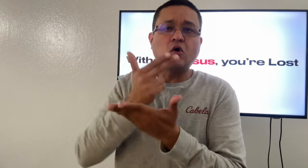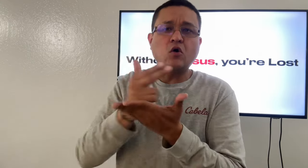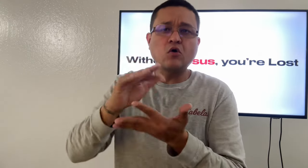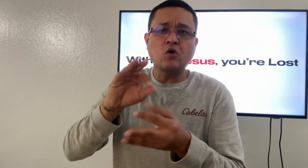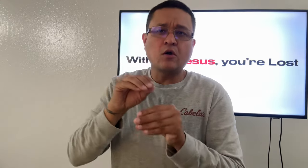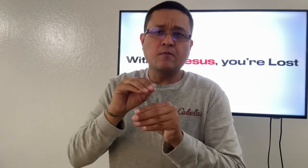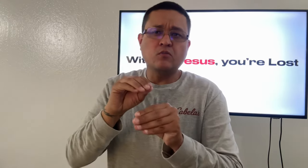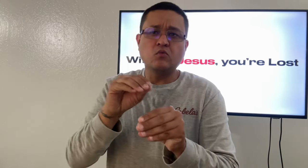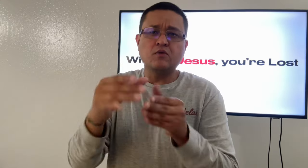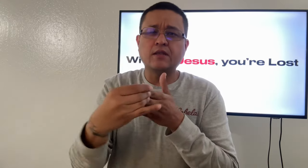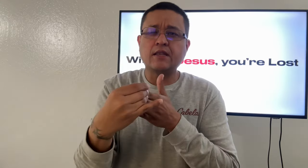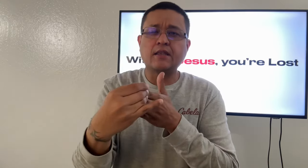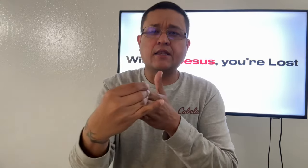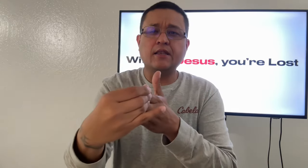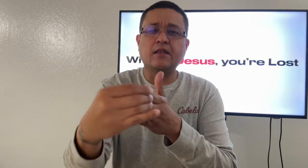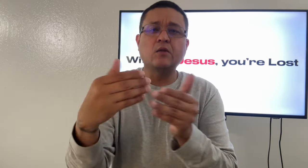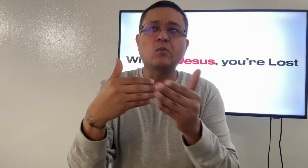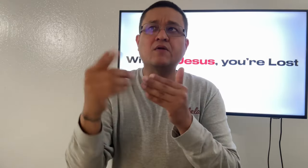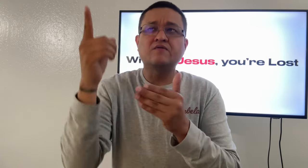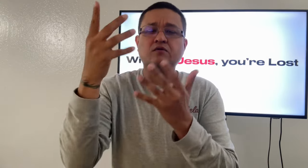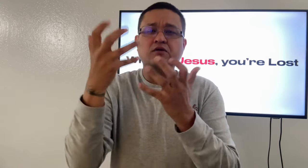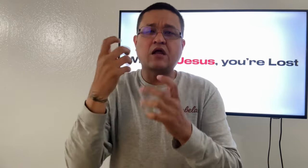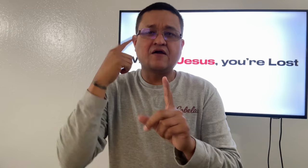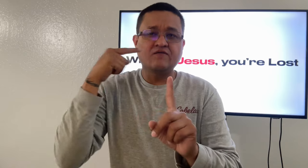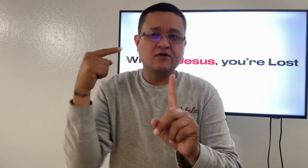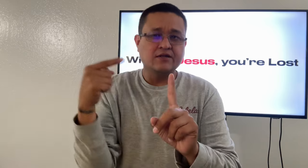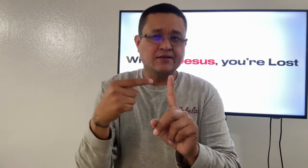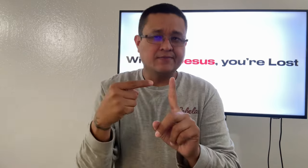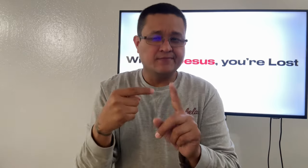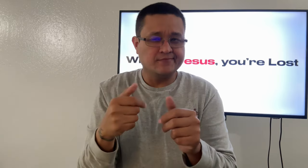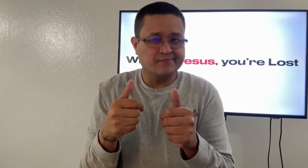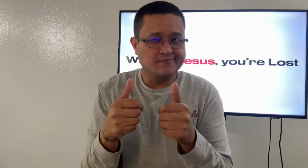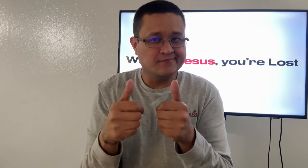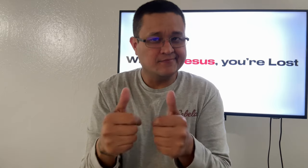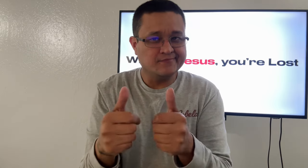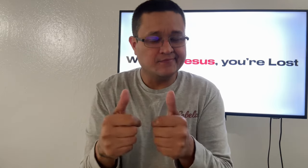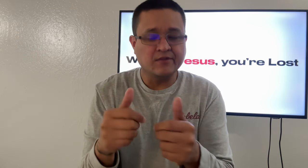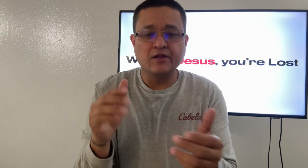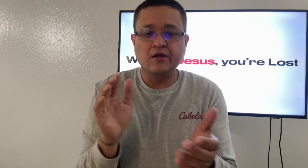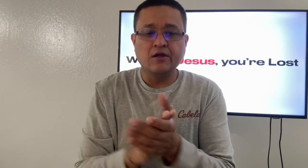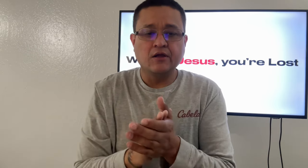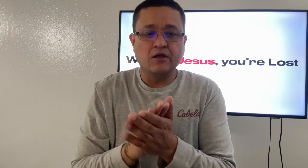So, you know, prayed for him, he was moved by the Holy Ghost to move there. was and led there to help the people.